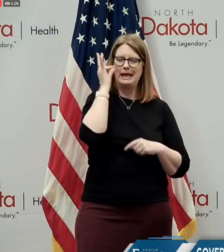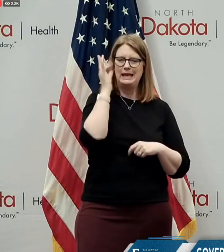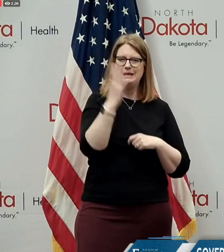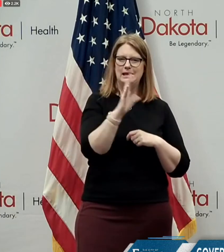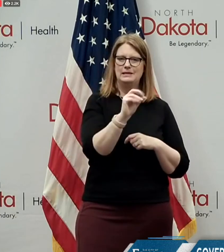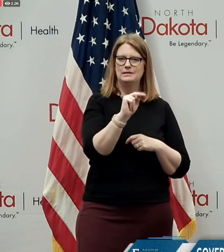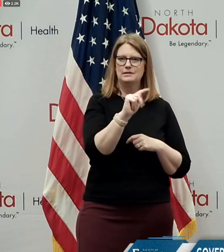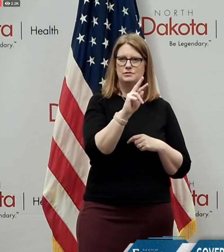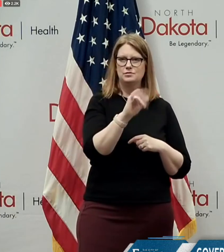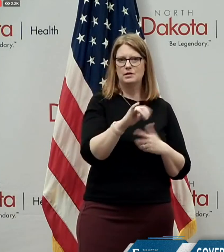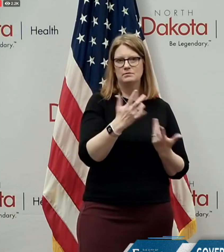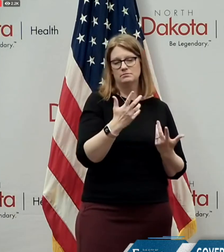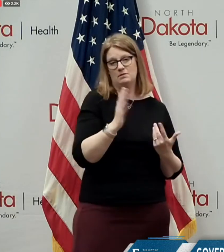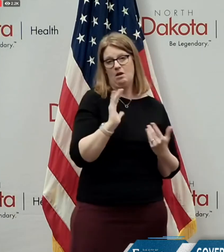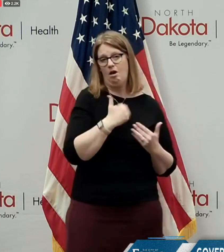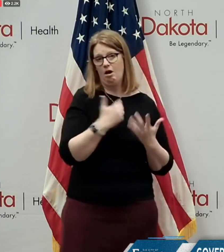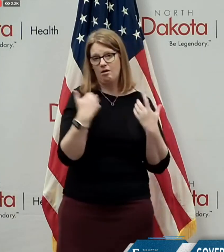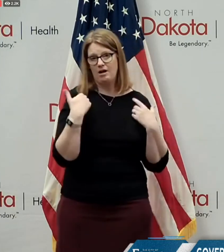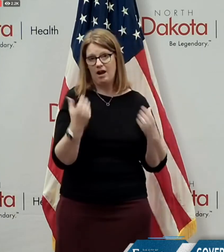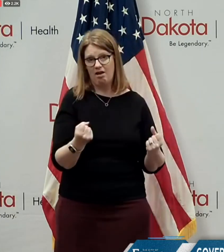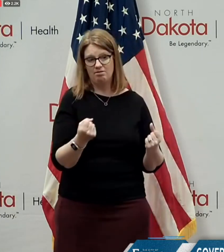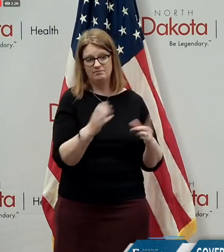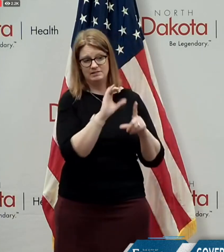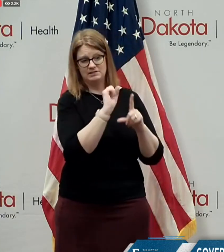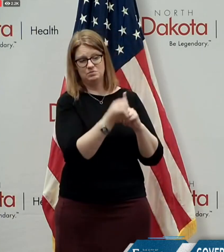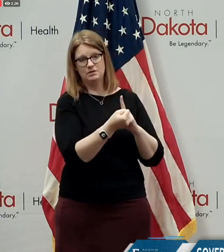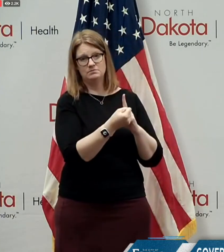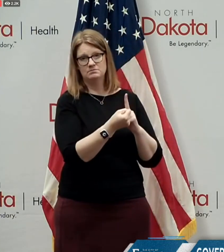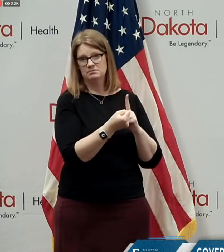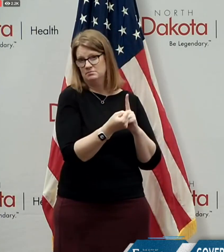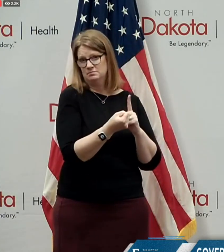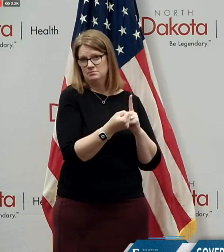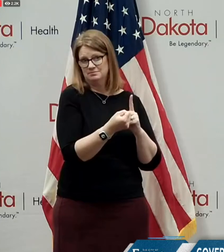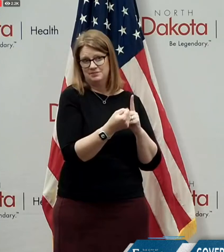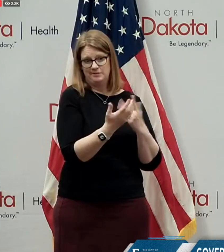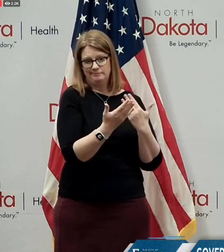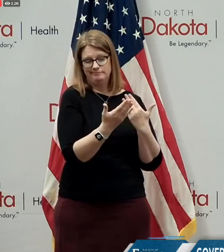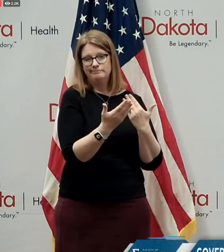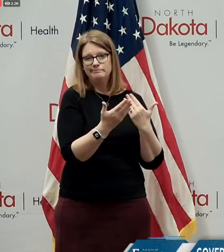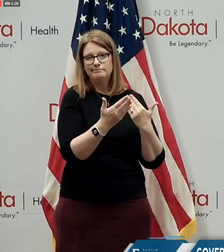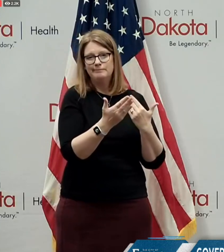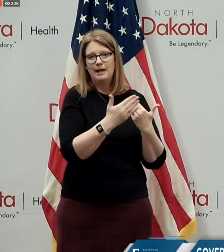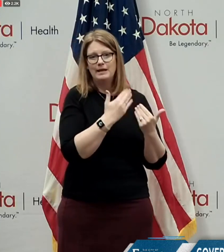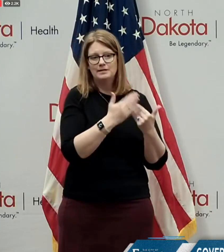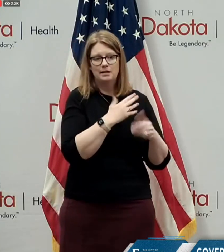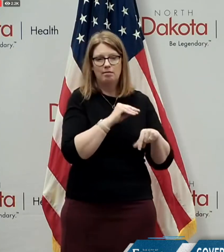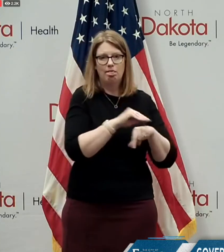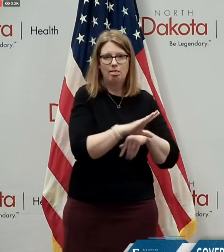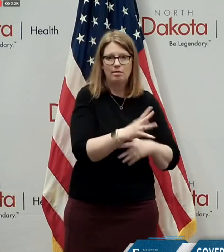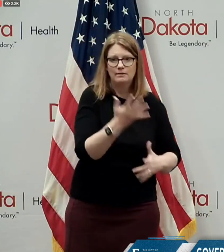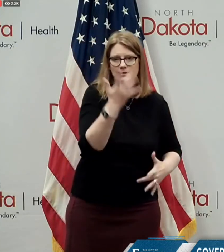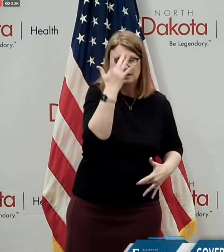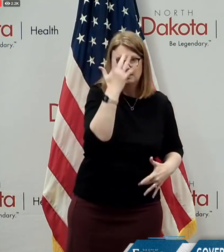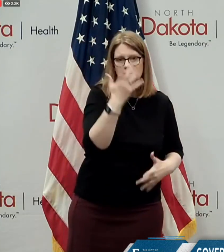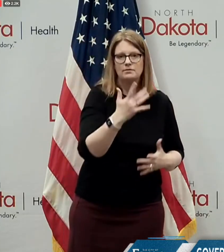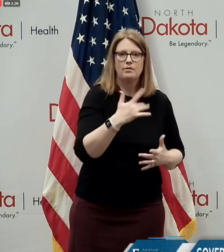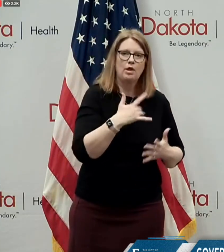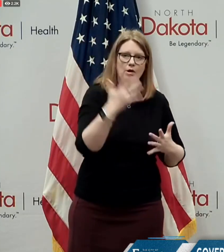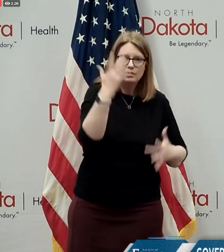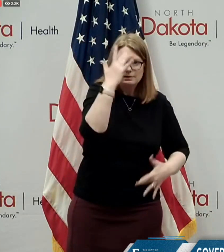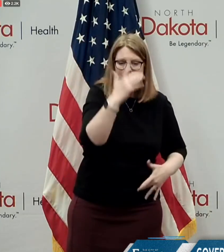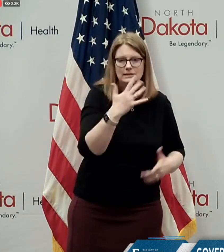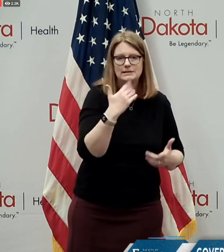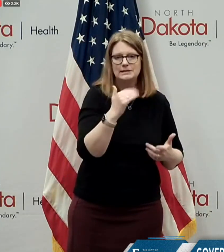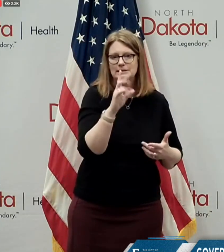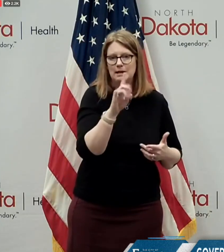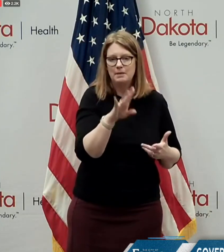health conditions have been very susceptible to, you know, heart disease, diabetes. You know, we do have